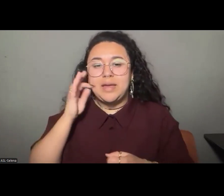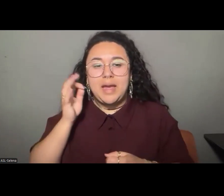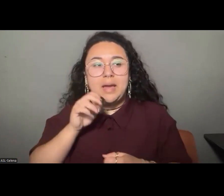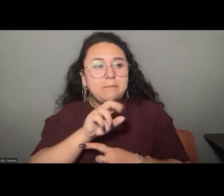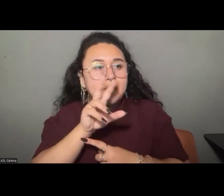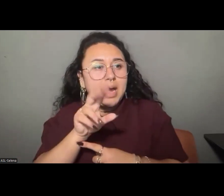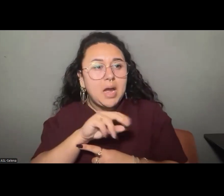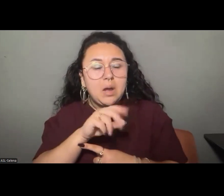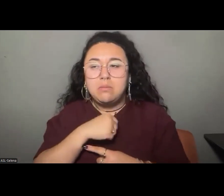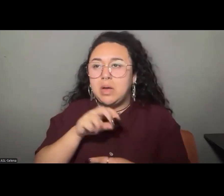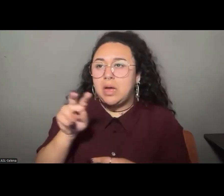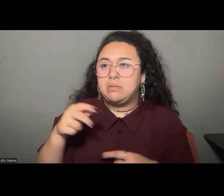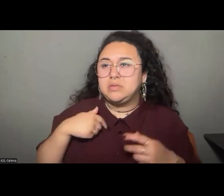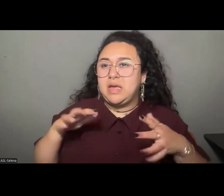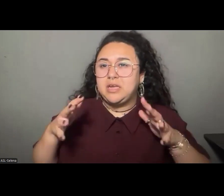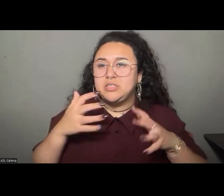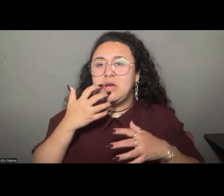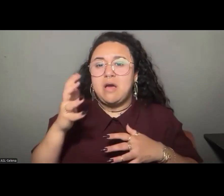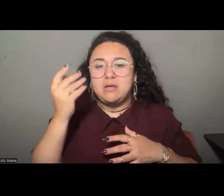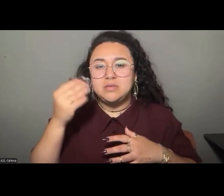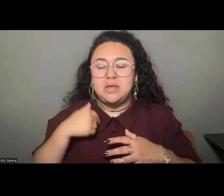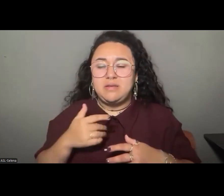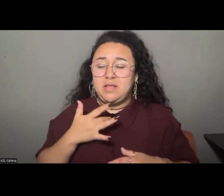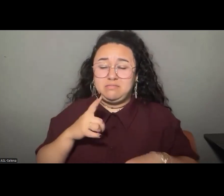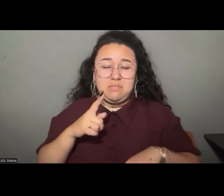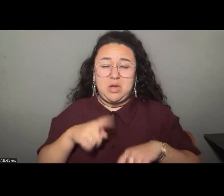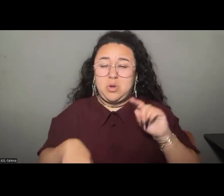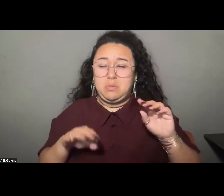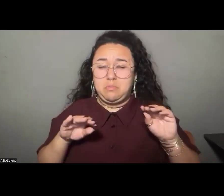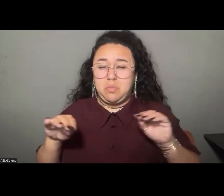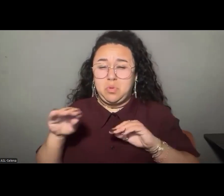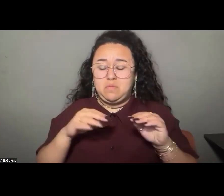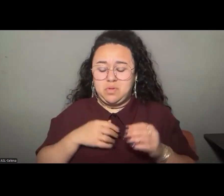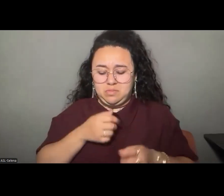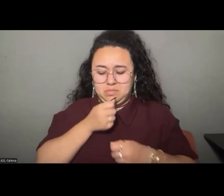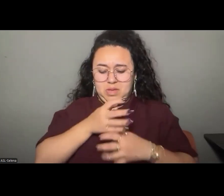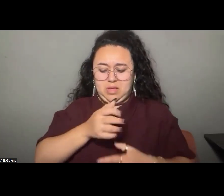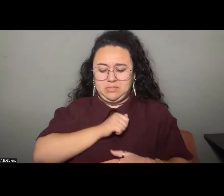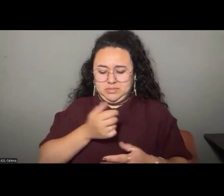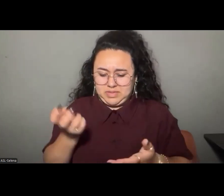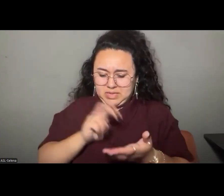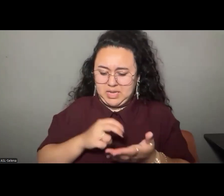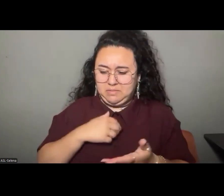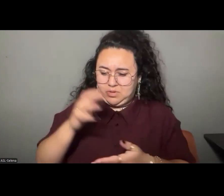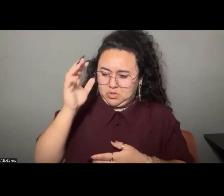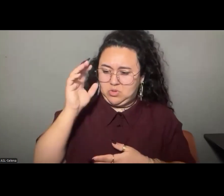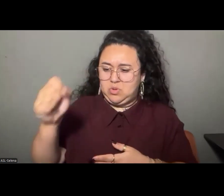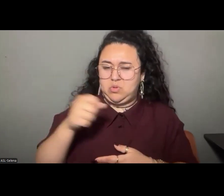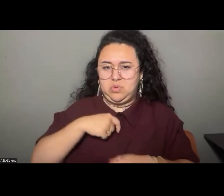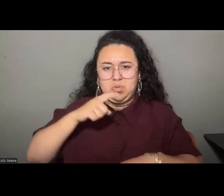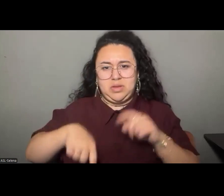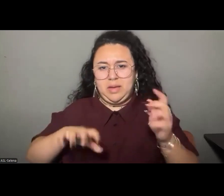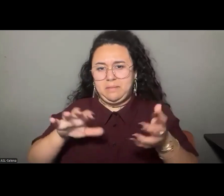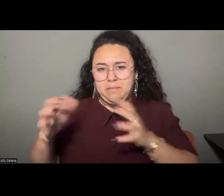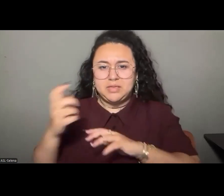out, and I was like, I don't know what it is, but I just literally can't move. And I'm yelling at myself, like, get up, you got to go, you can't mess things up for